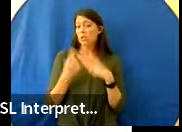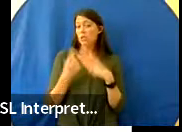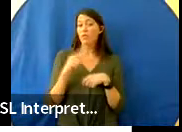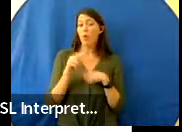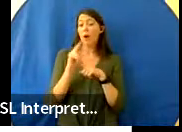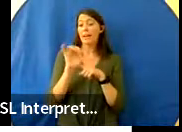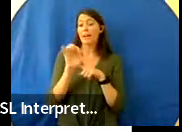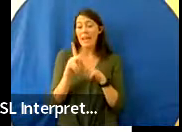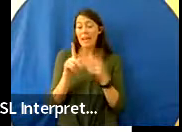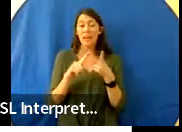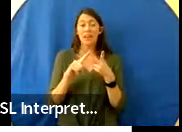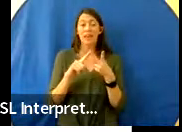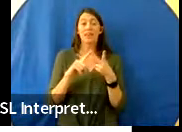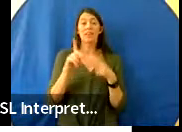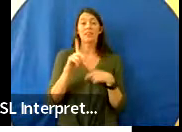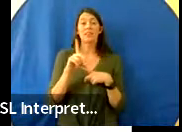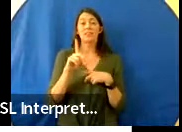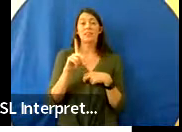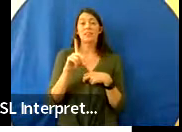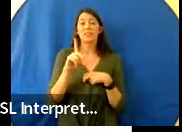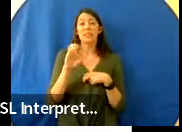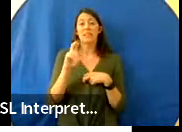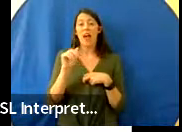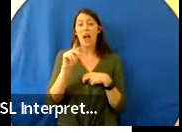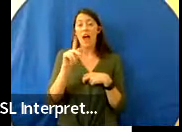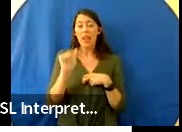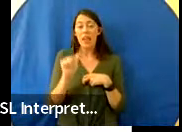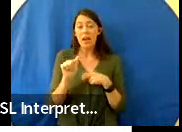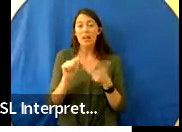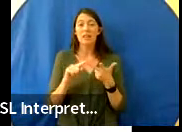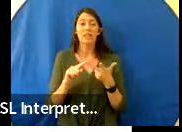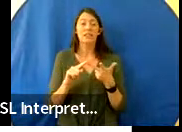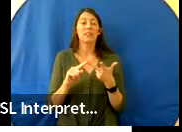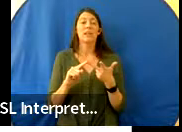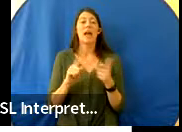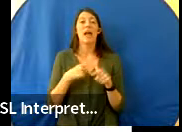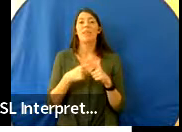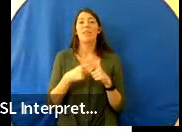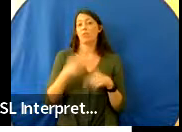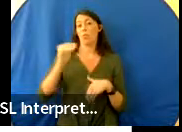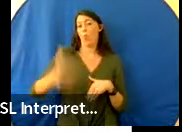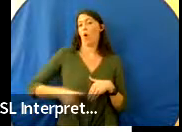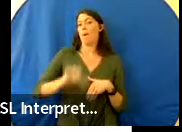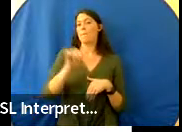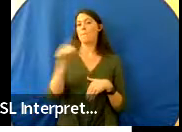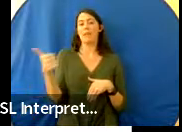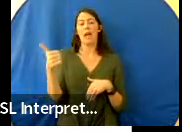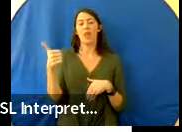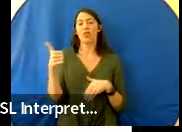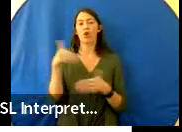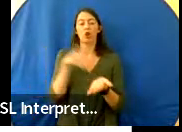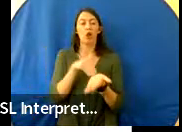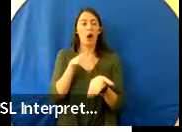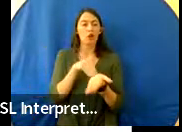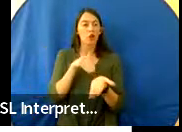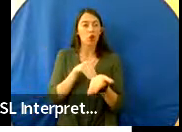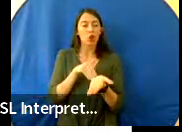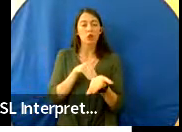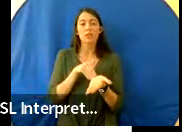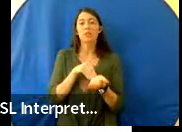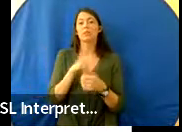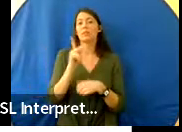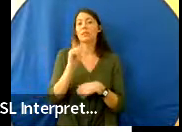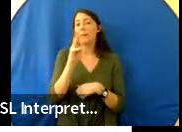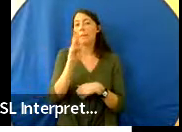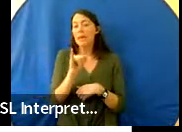Donata, and would definitely welcome any of the other providers, Noha and Dr. Bruce and Kim, anybody else who is